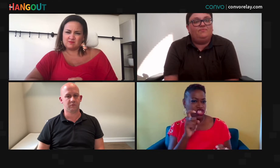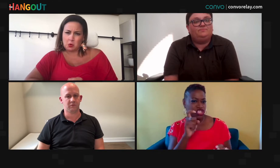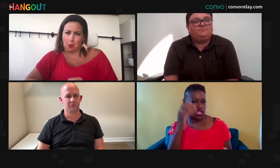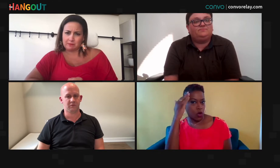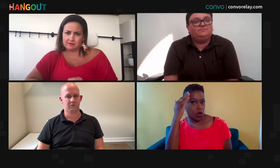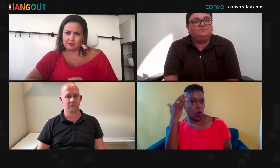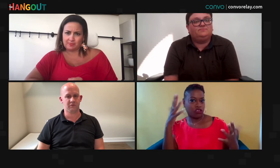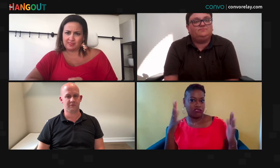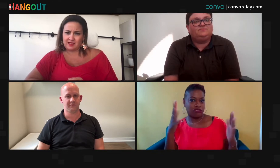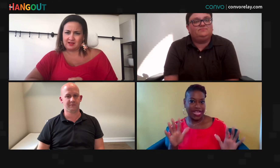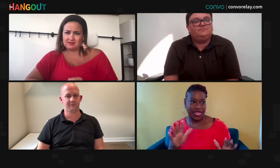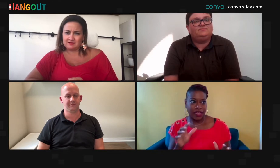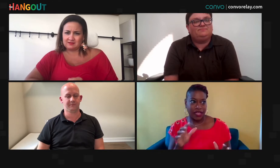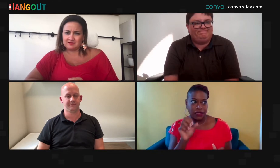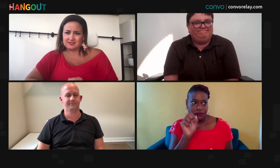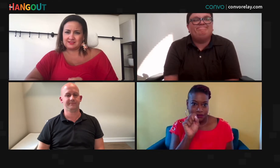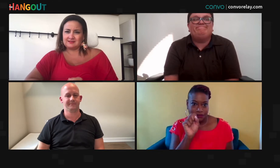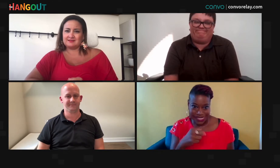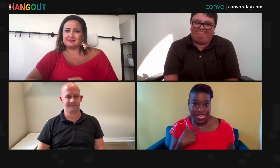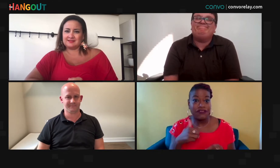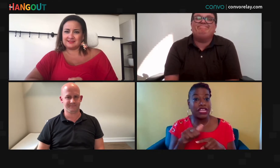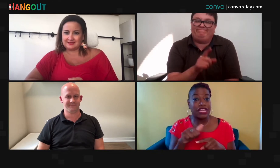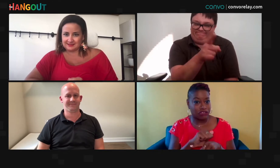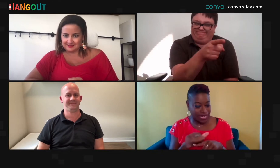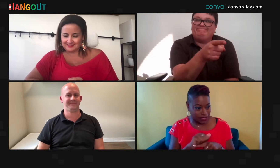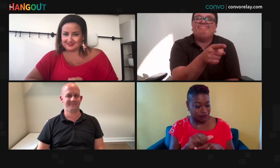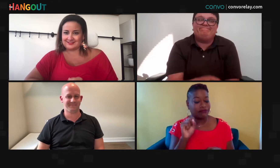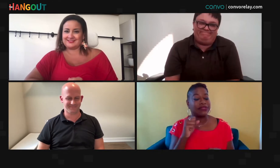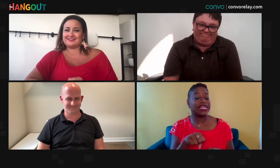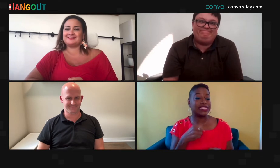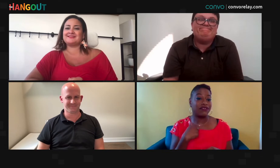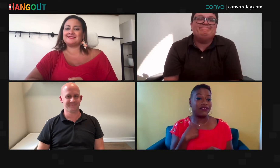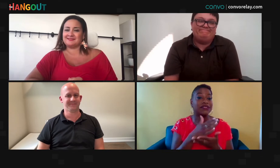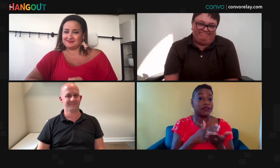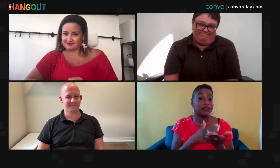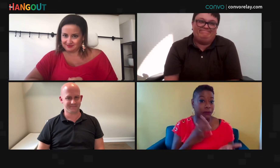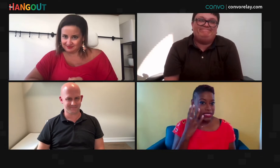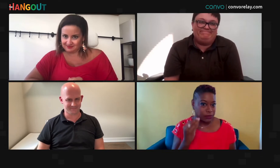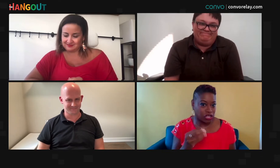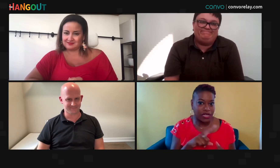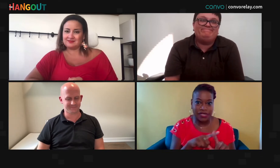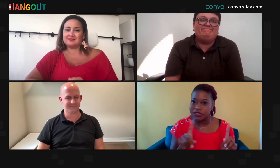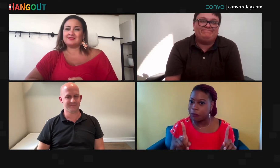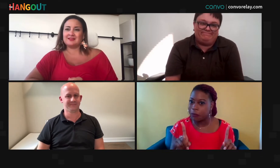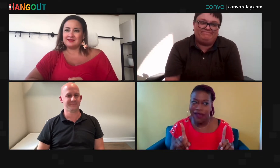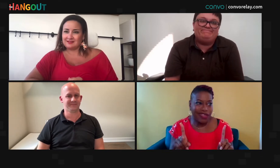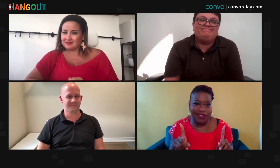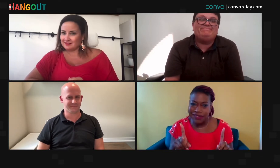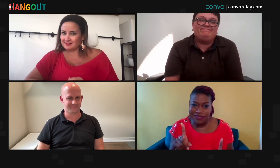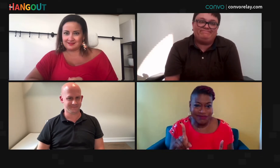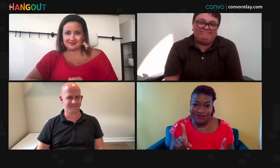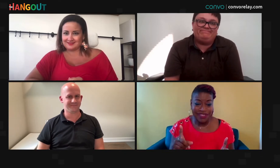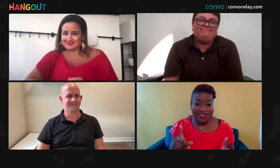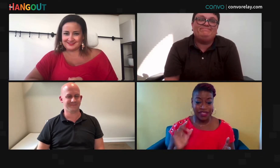some people will say, oh, you're a therapist, you should know already. And yes, I've been trained, and yes, I have some experience, but